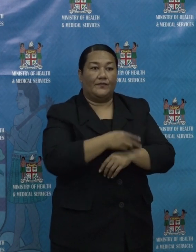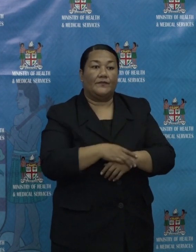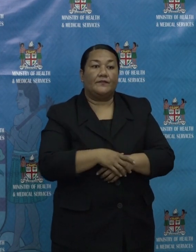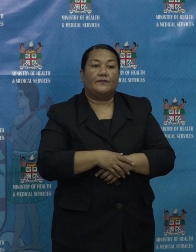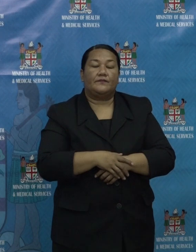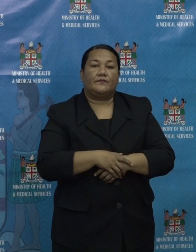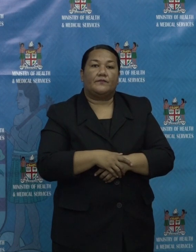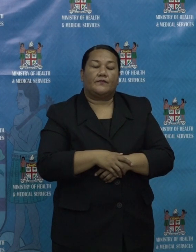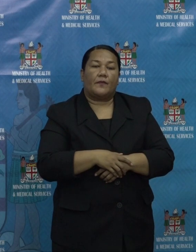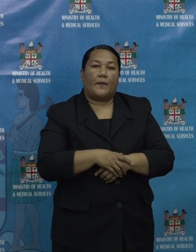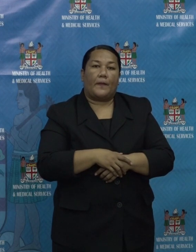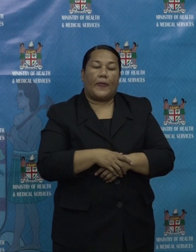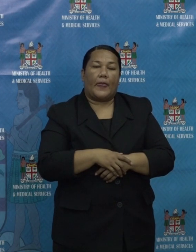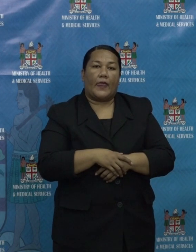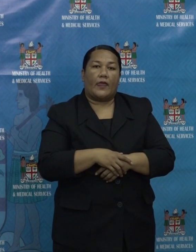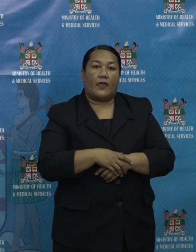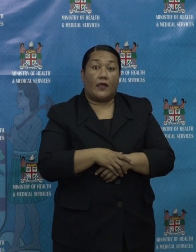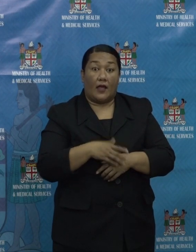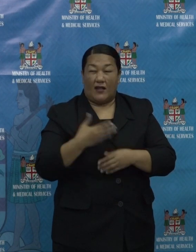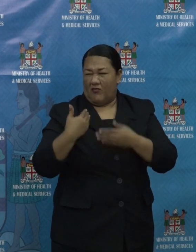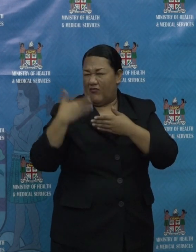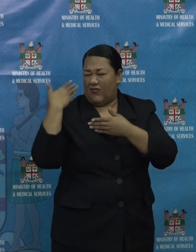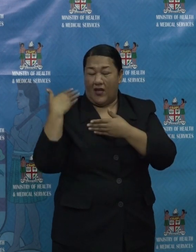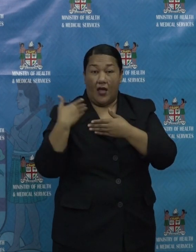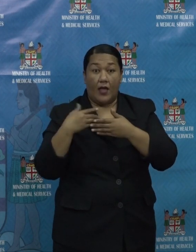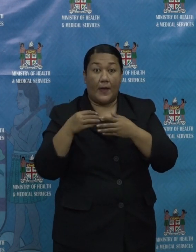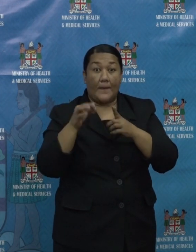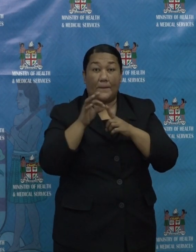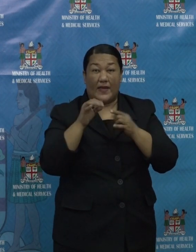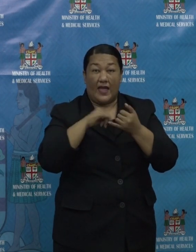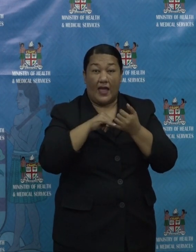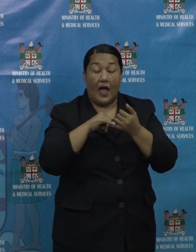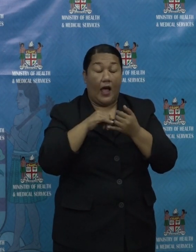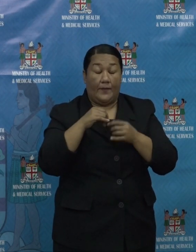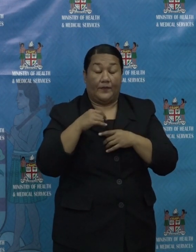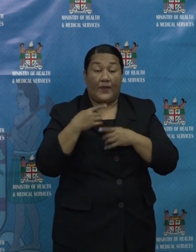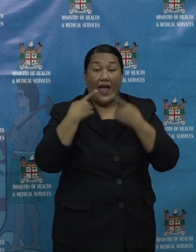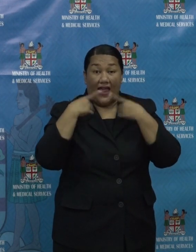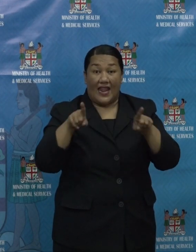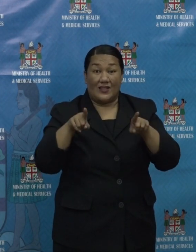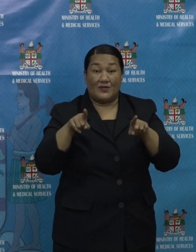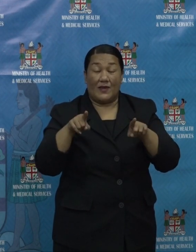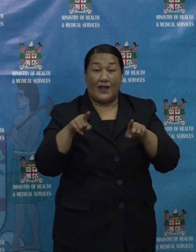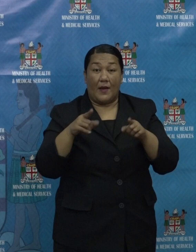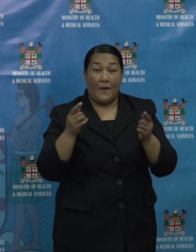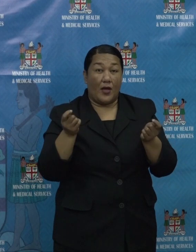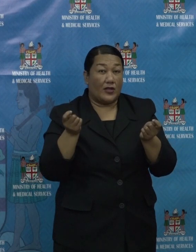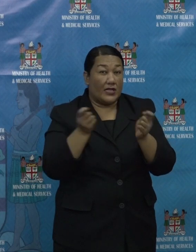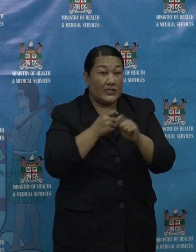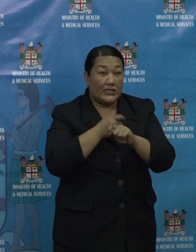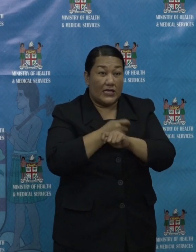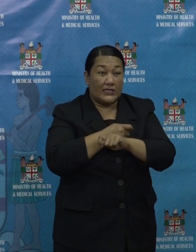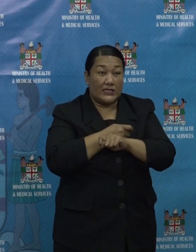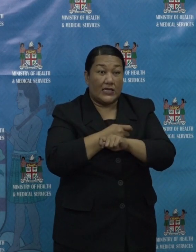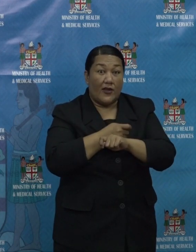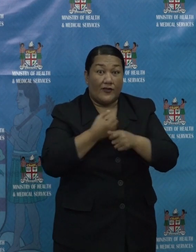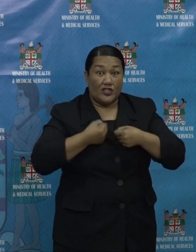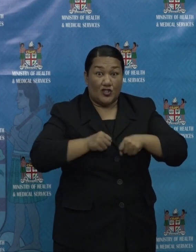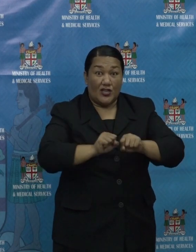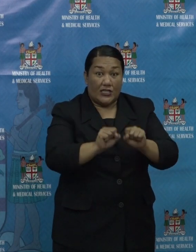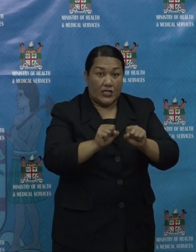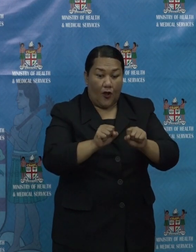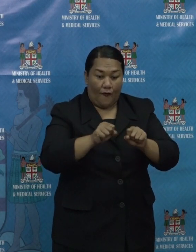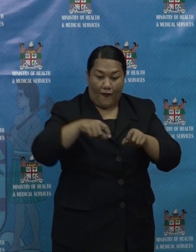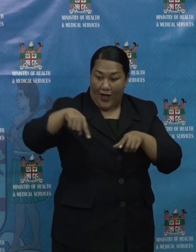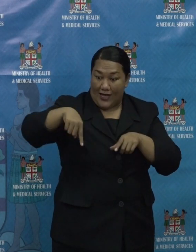now about the recent announcement in the last few days about the changes in testing strategy throughout the